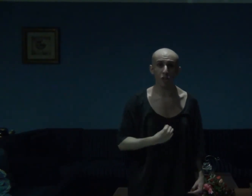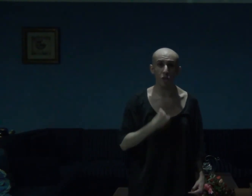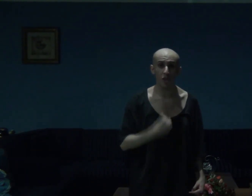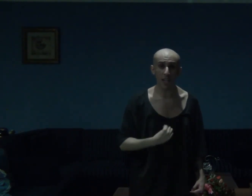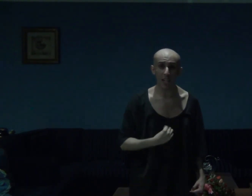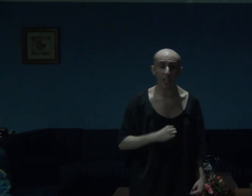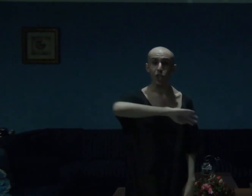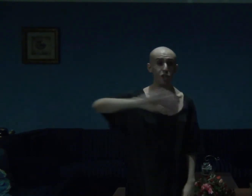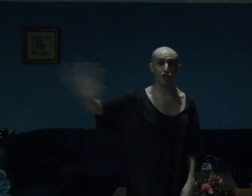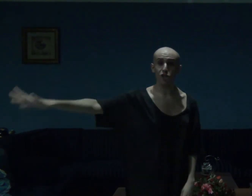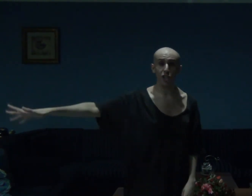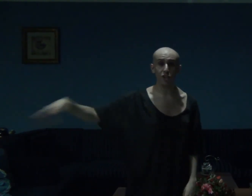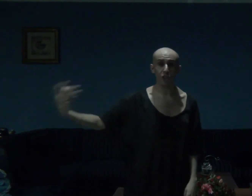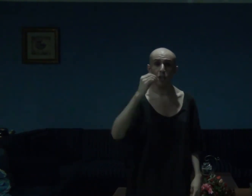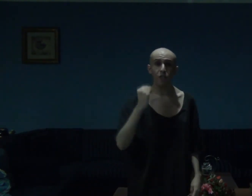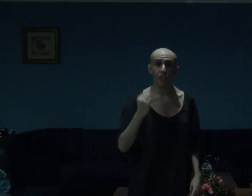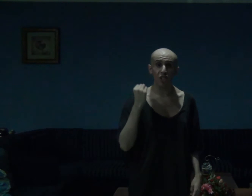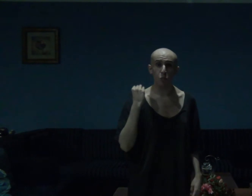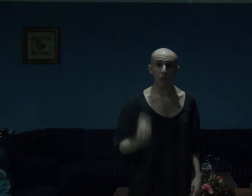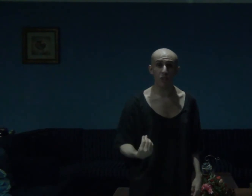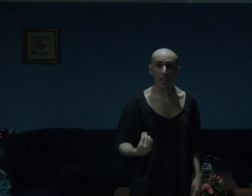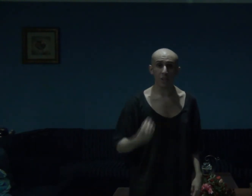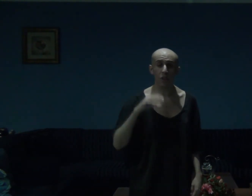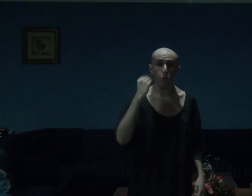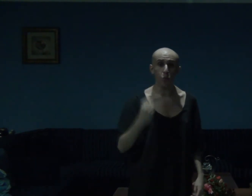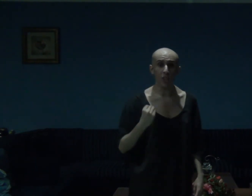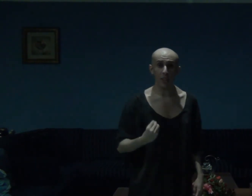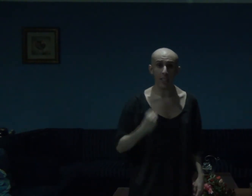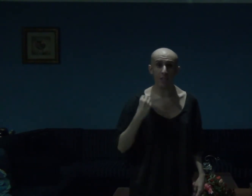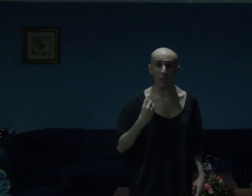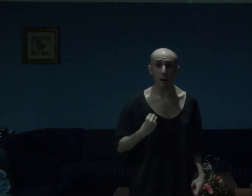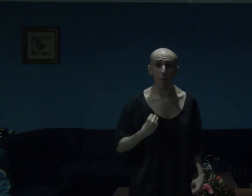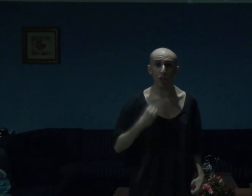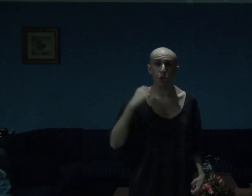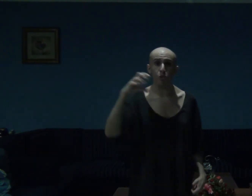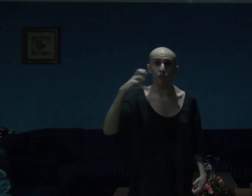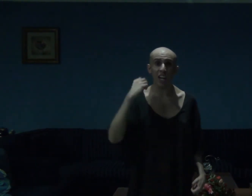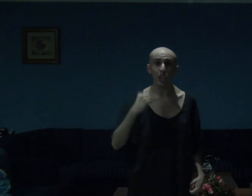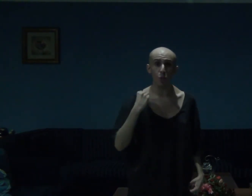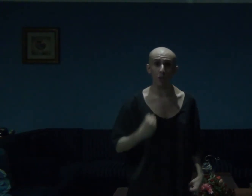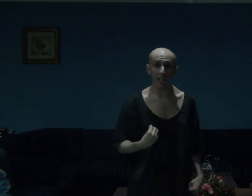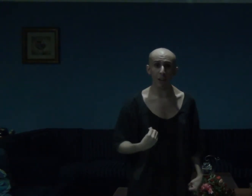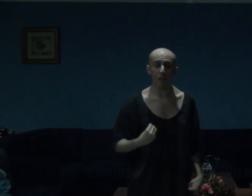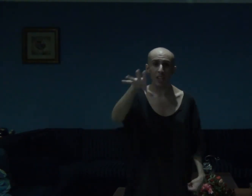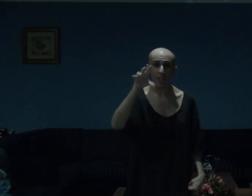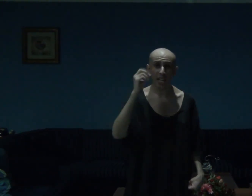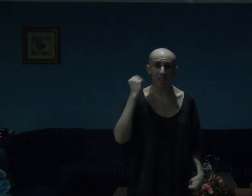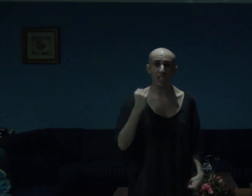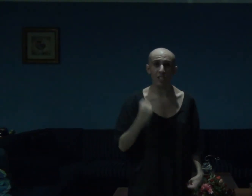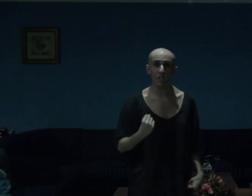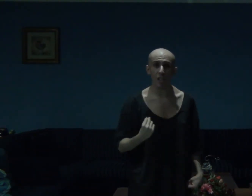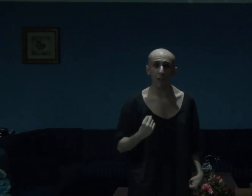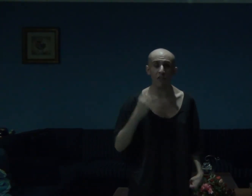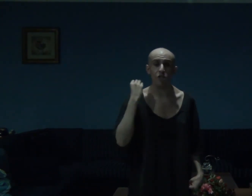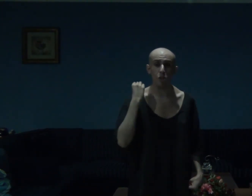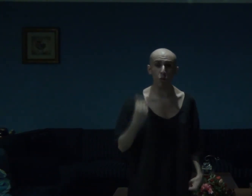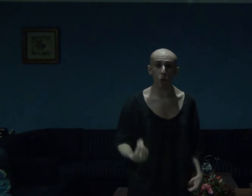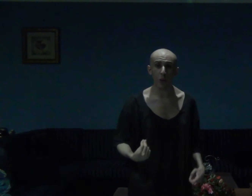to die. He does not. When faced with death, you realize how much you value life, and that in itself is so great